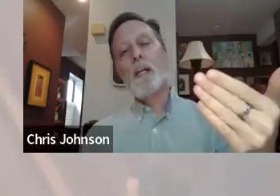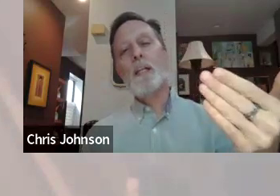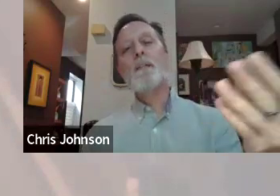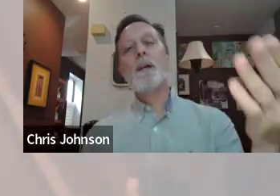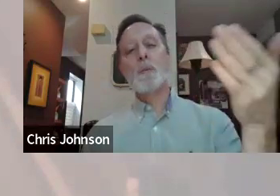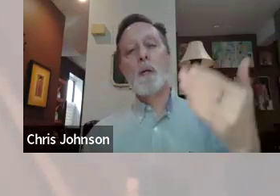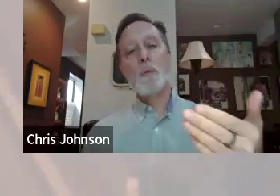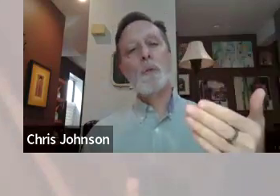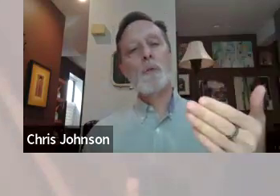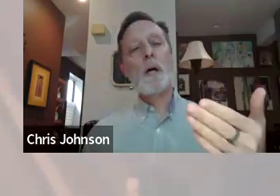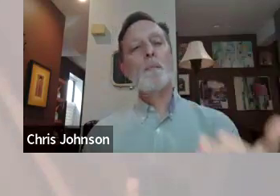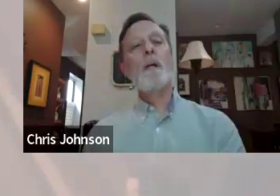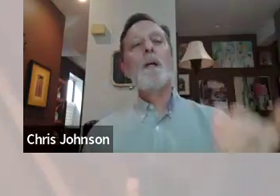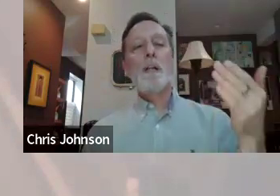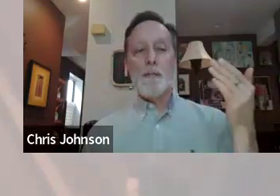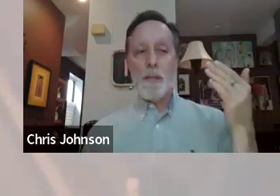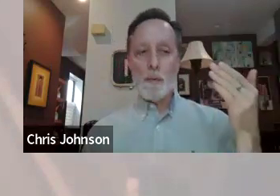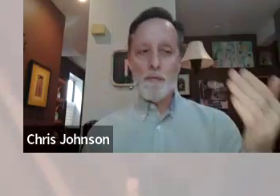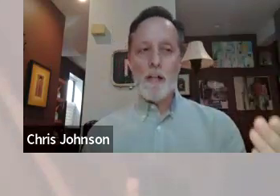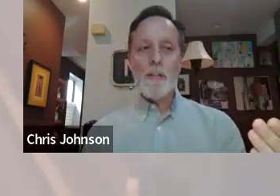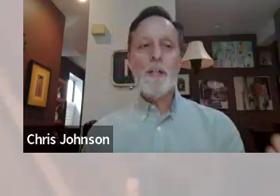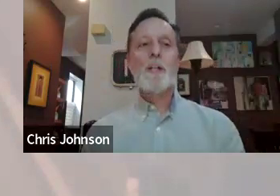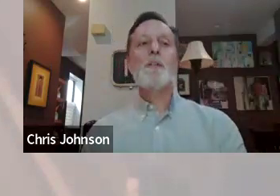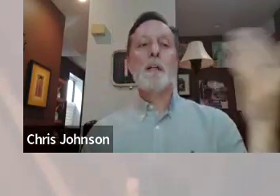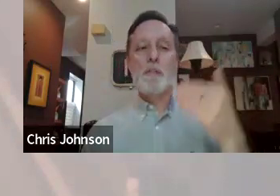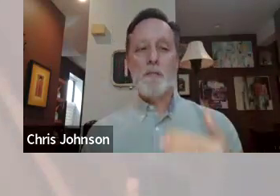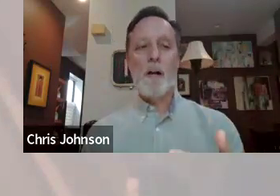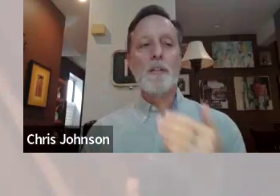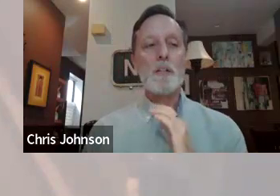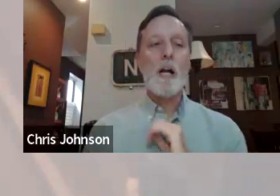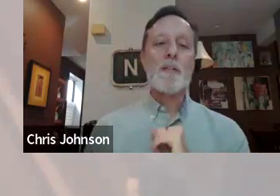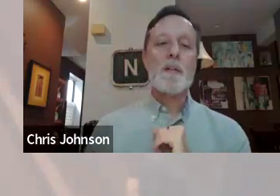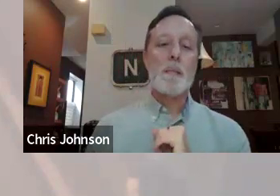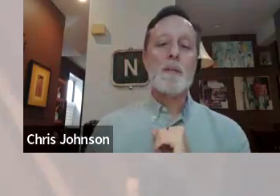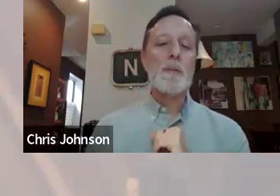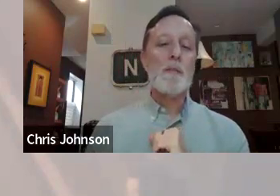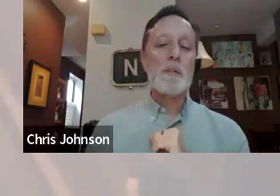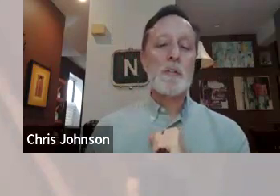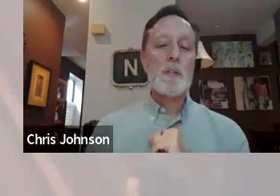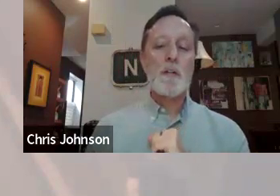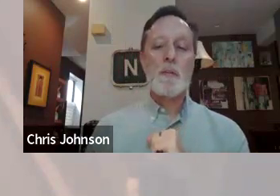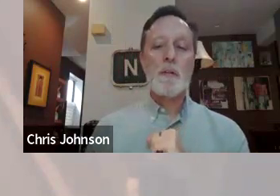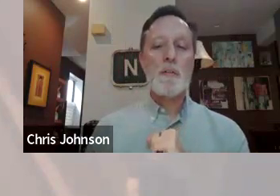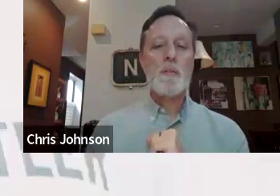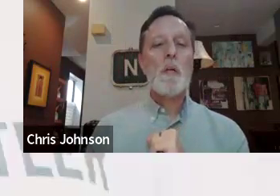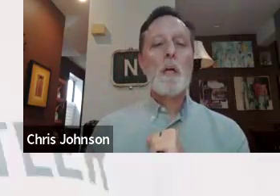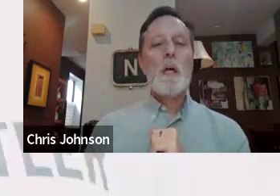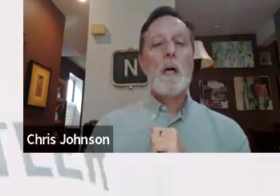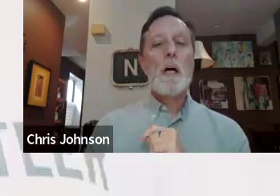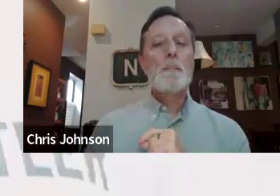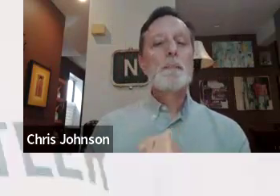emphasize paid. That's why it's workers' comp. If they were a volunteer, you'd have to have volunteer accident medical coverage to cover